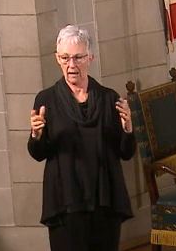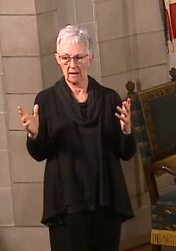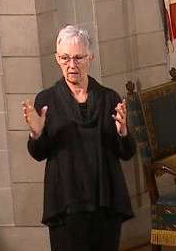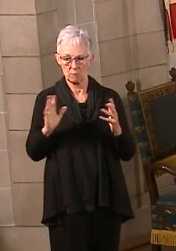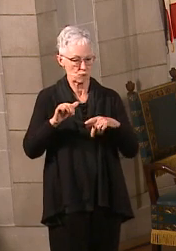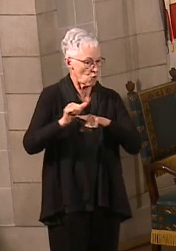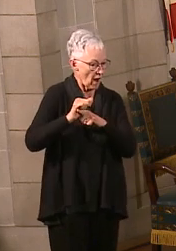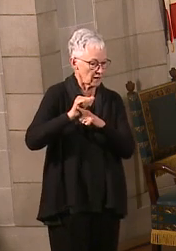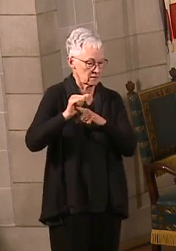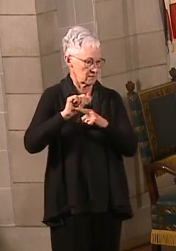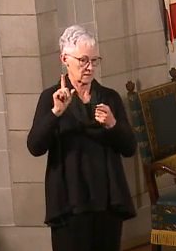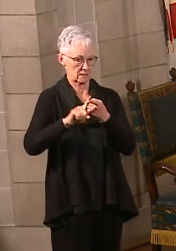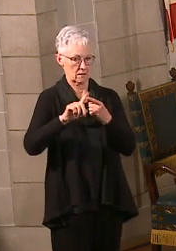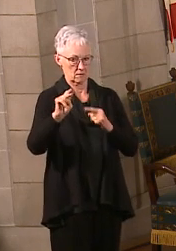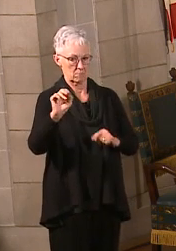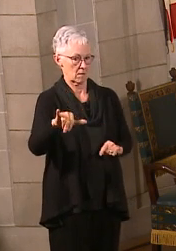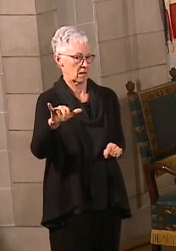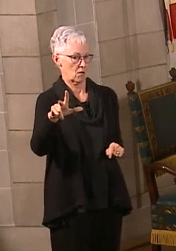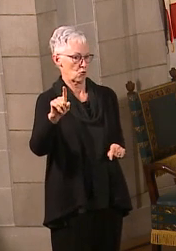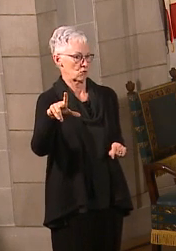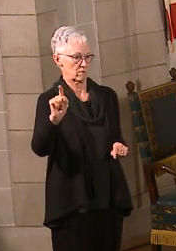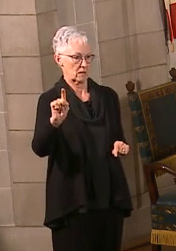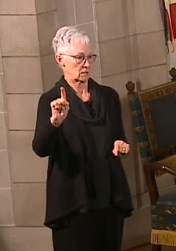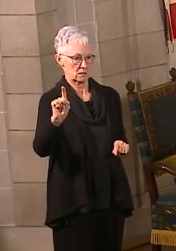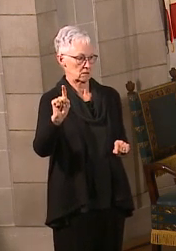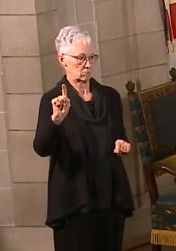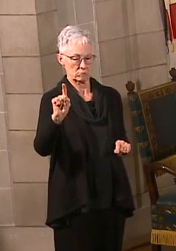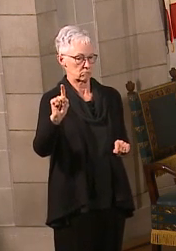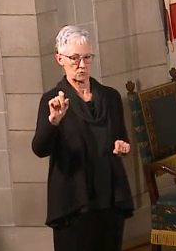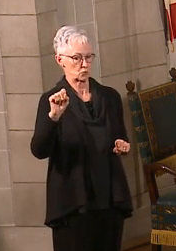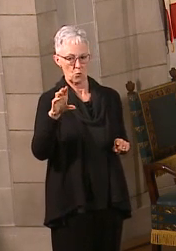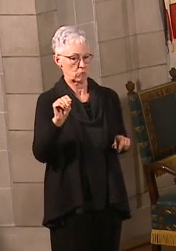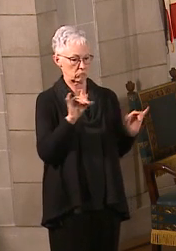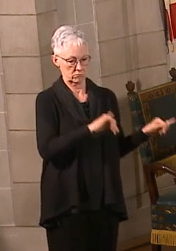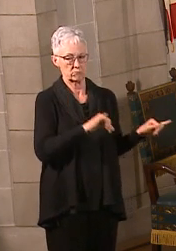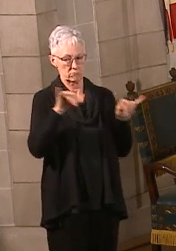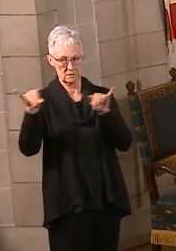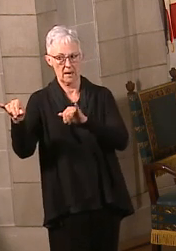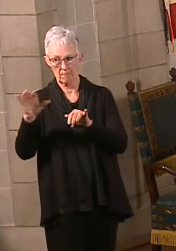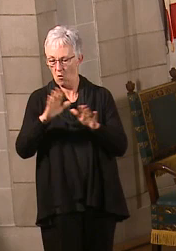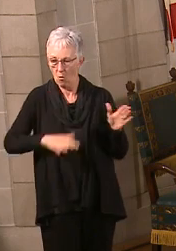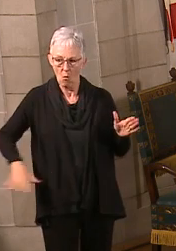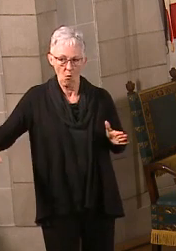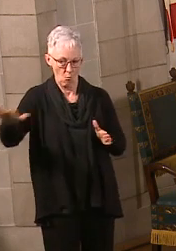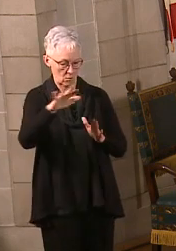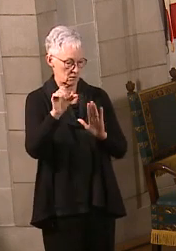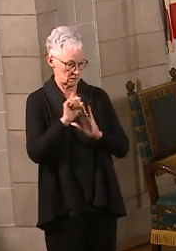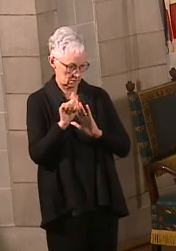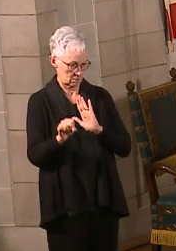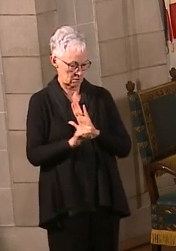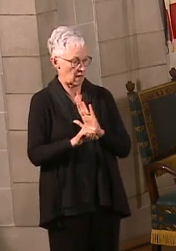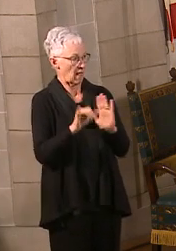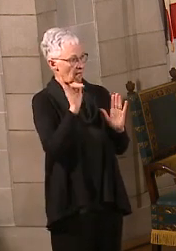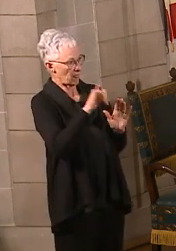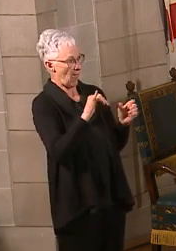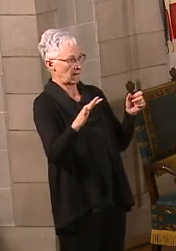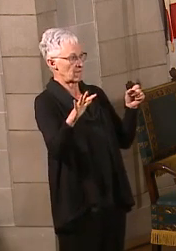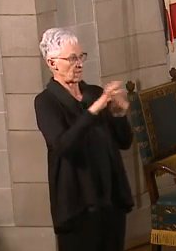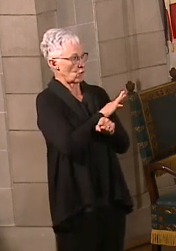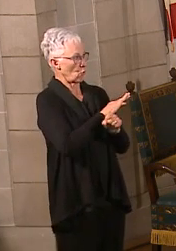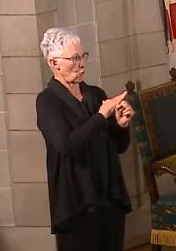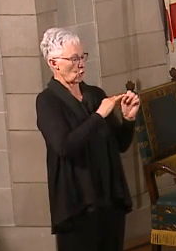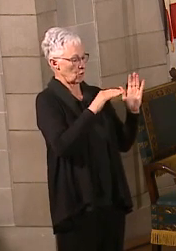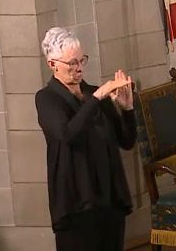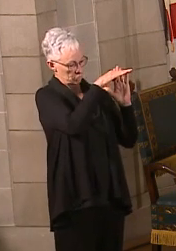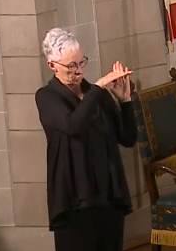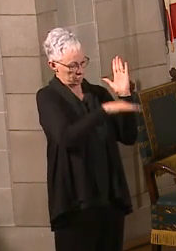to schools and extracurricular activities. So we'll be lining those up across there. And that full DHM will be available afterwards